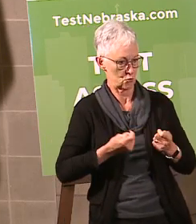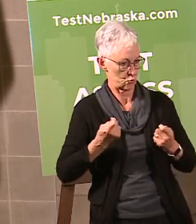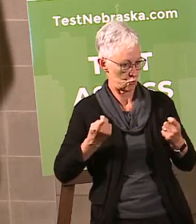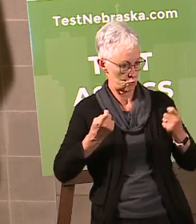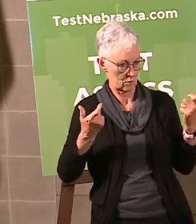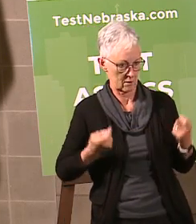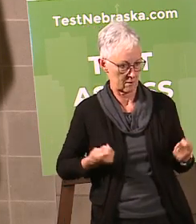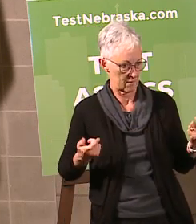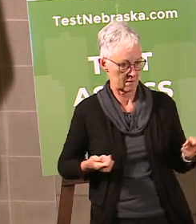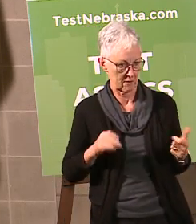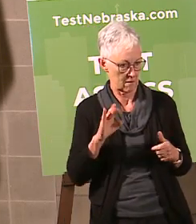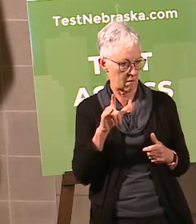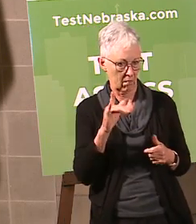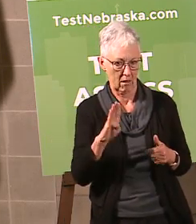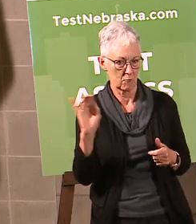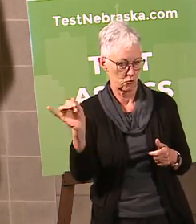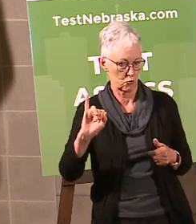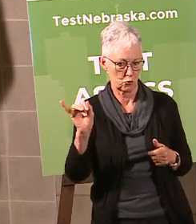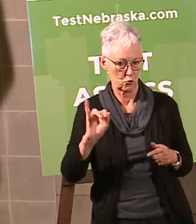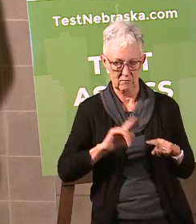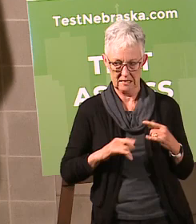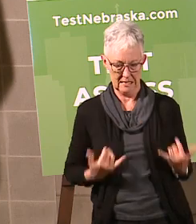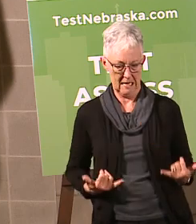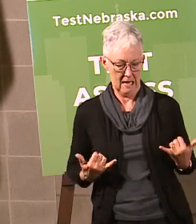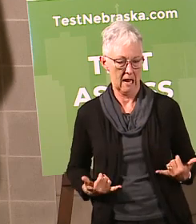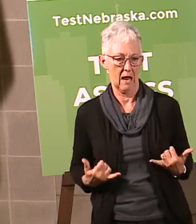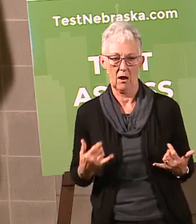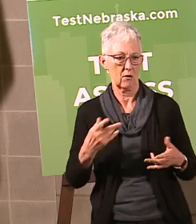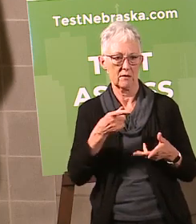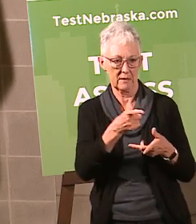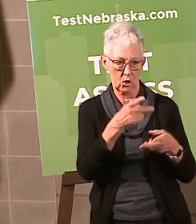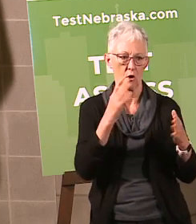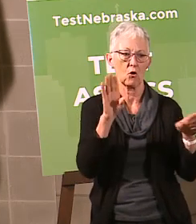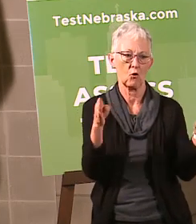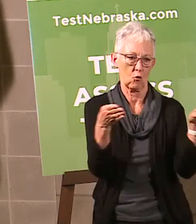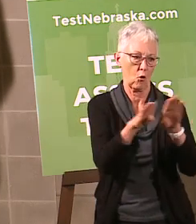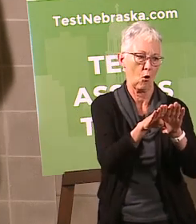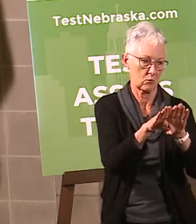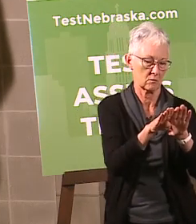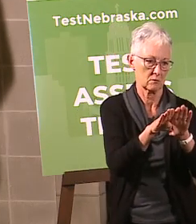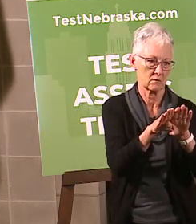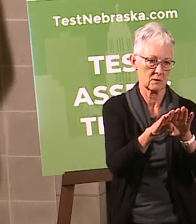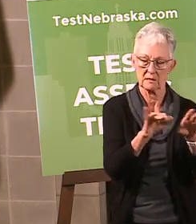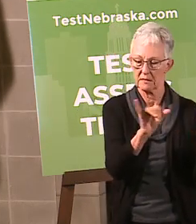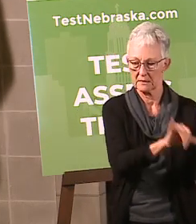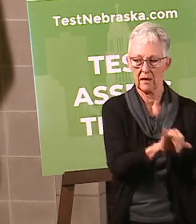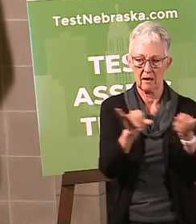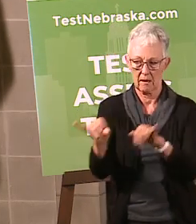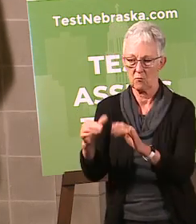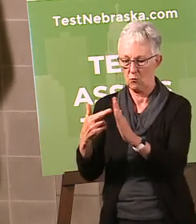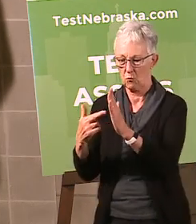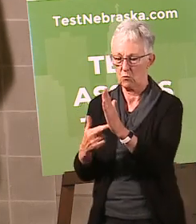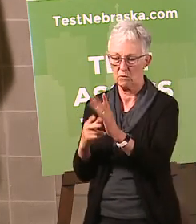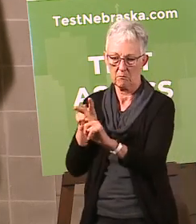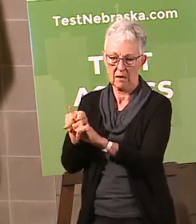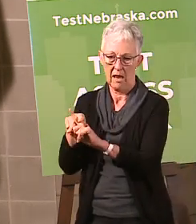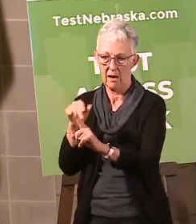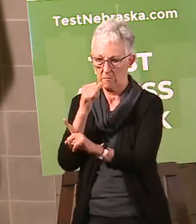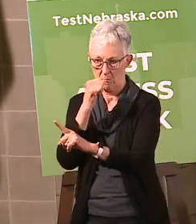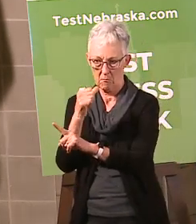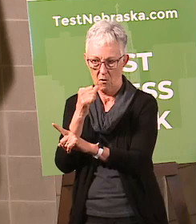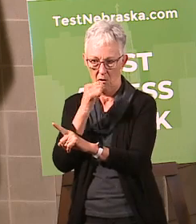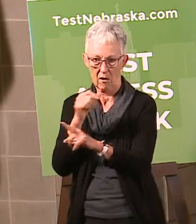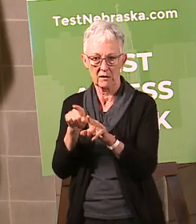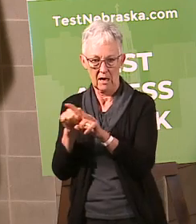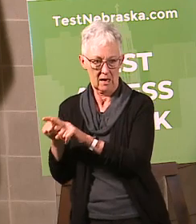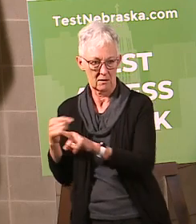on strip clubs. But this time, the answer is we're still keeping them closed, similar to bars. We're going to keep those areas closed as we start